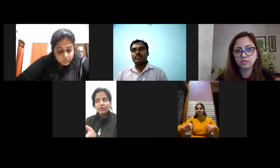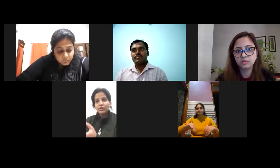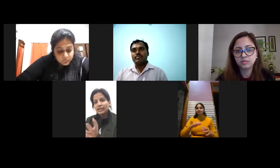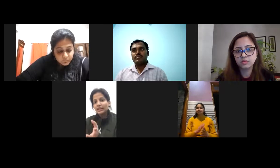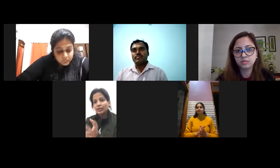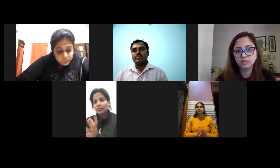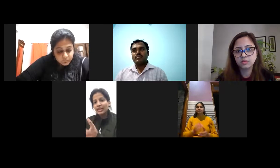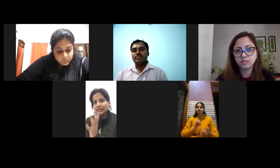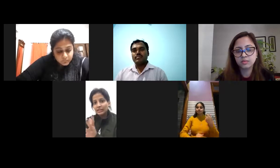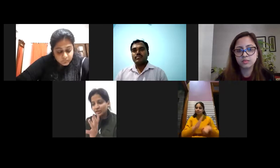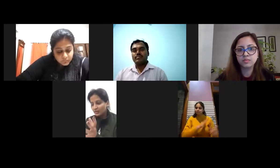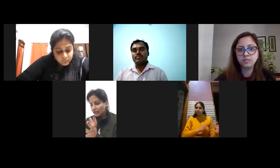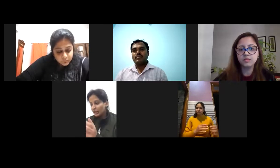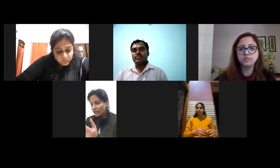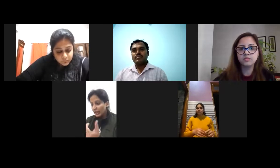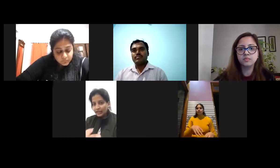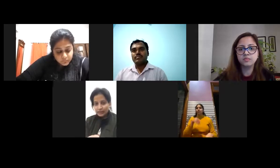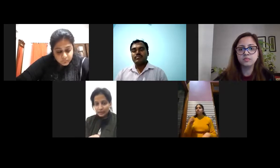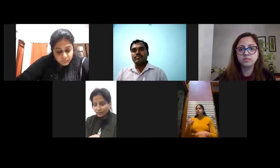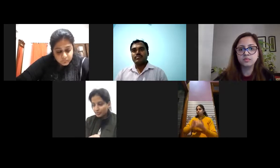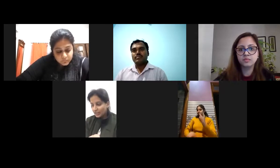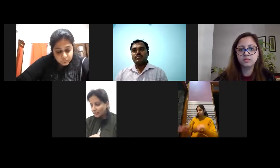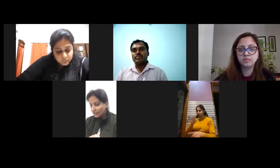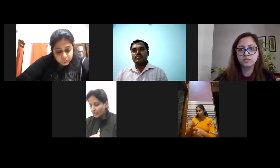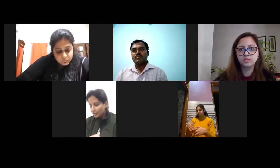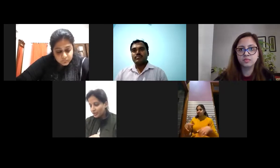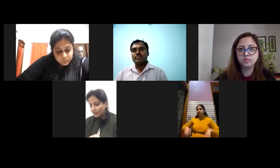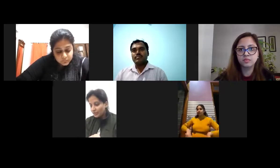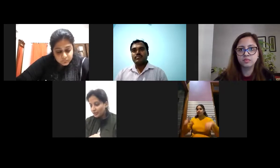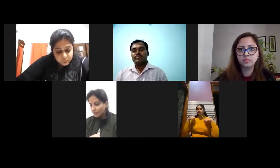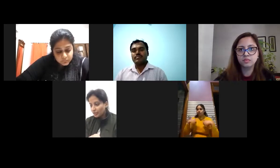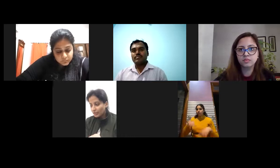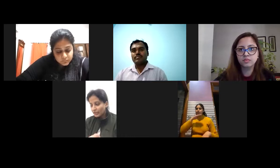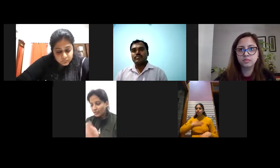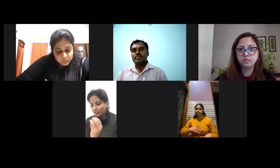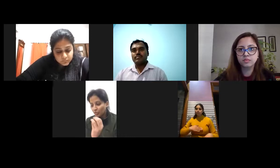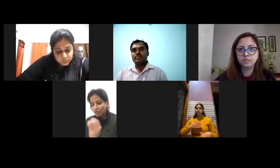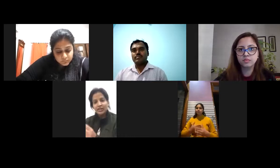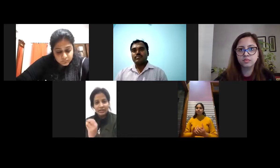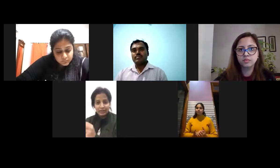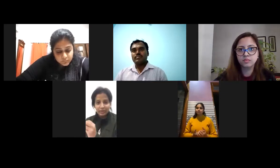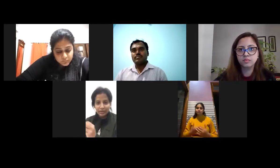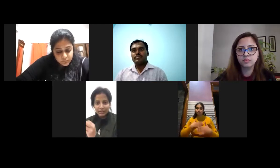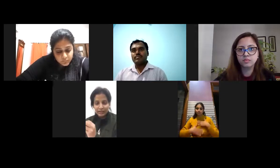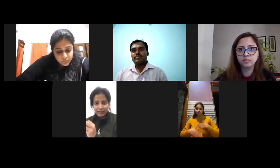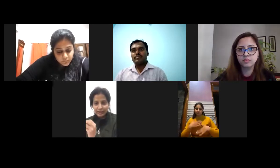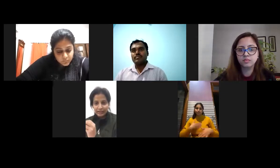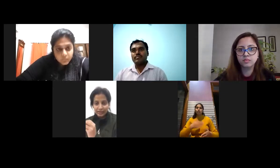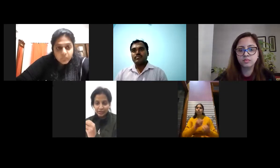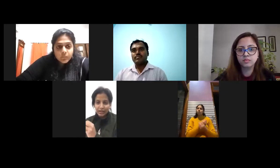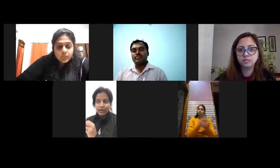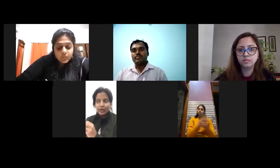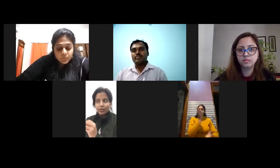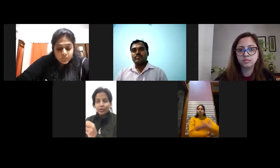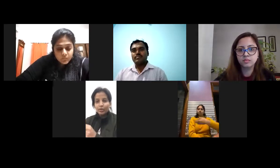the society to exist peacefully. I'll bring up an example where there were most of the disabled people in the 18th